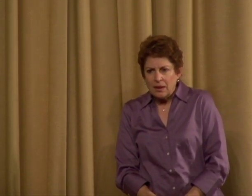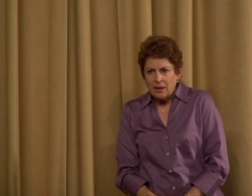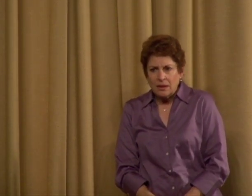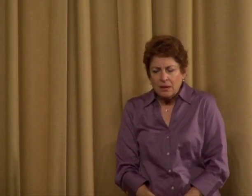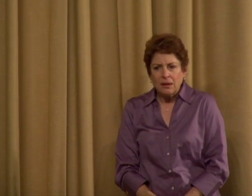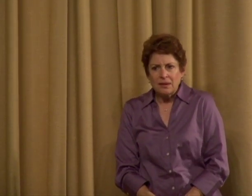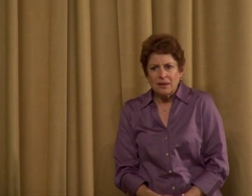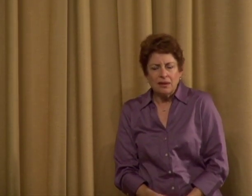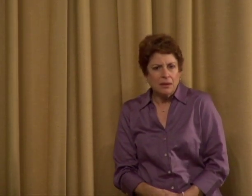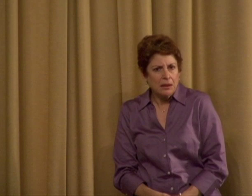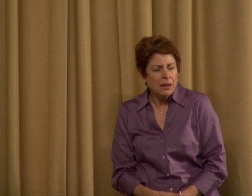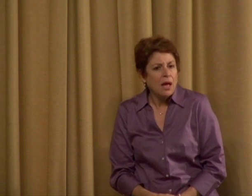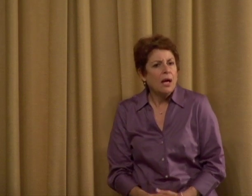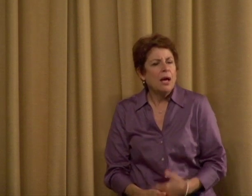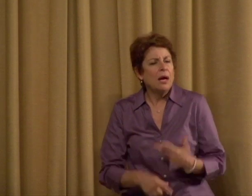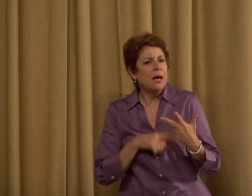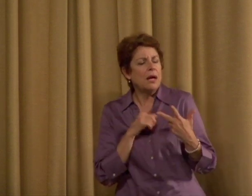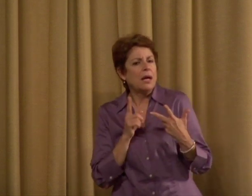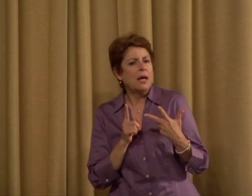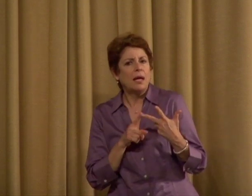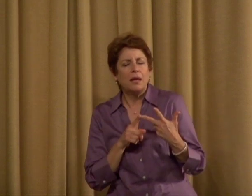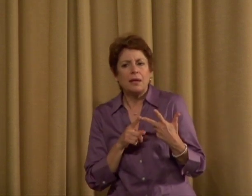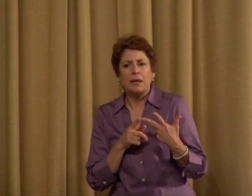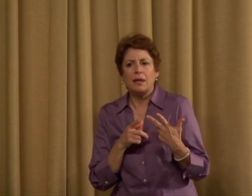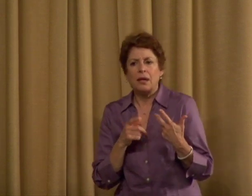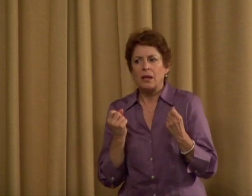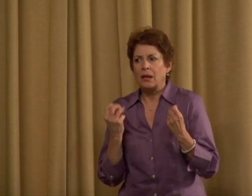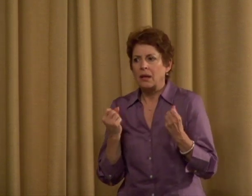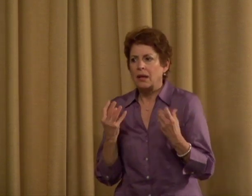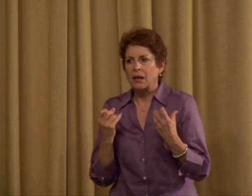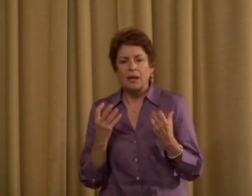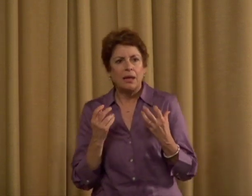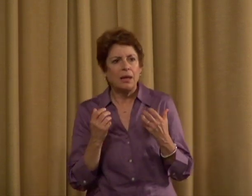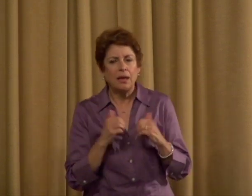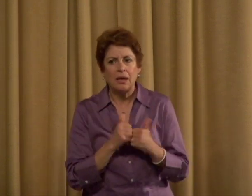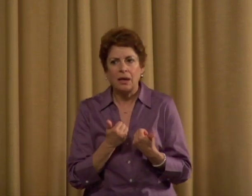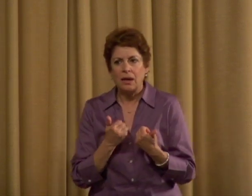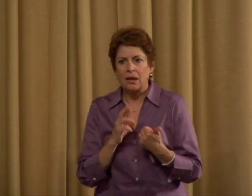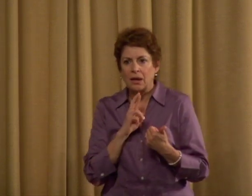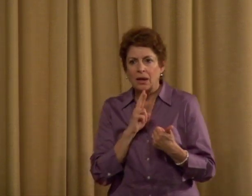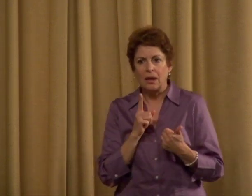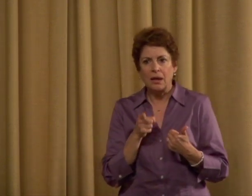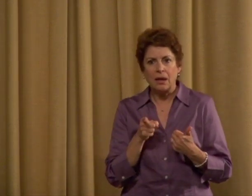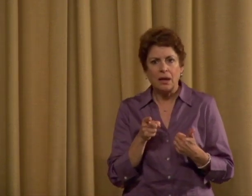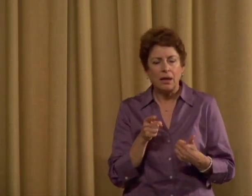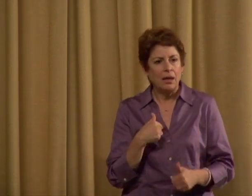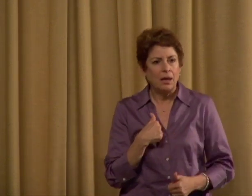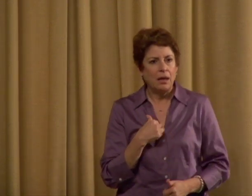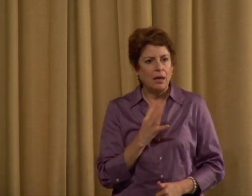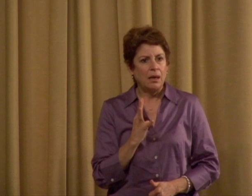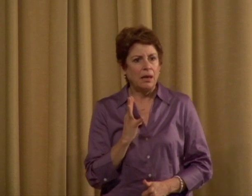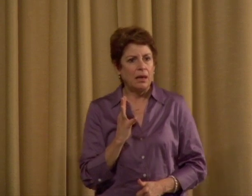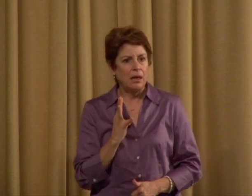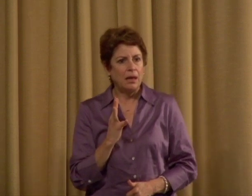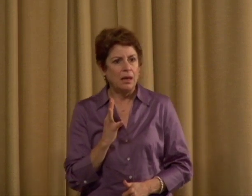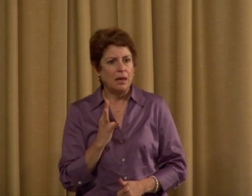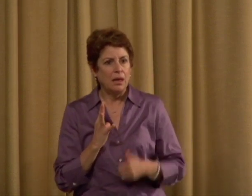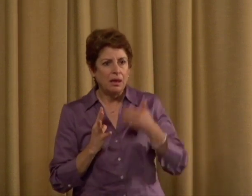It's like, okay, the hearing person is trying to simulate the notion of being a deaf person, say with maybe earplugs, but yet there's